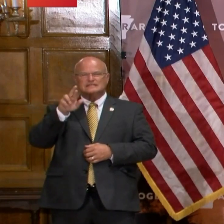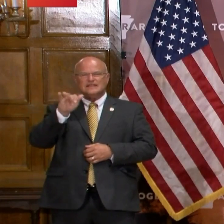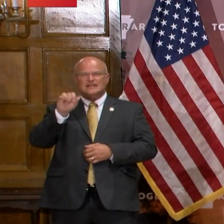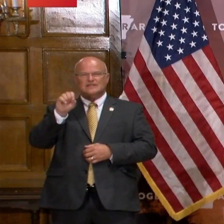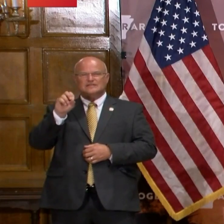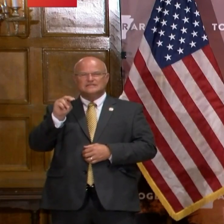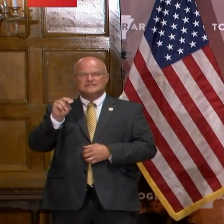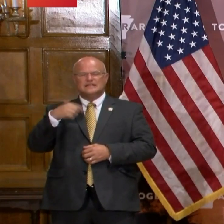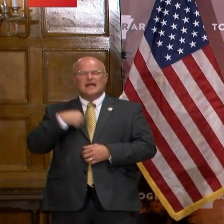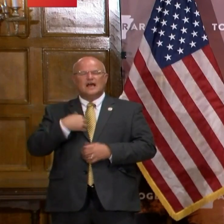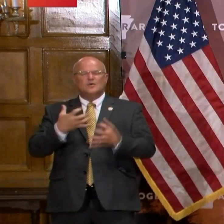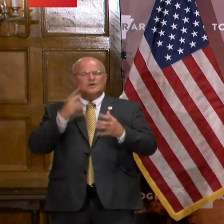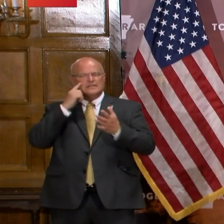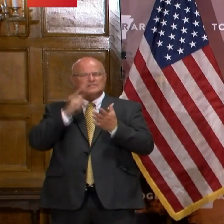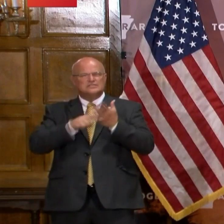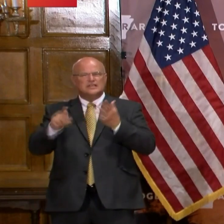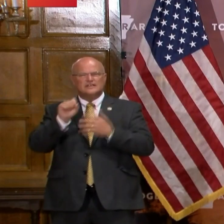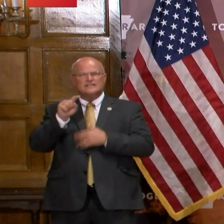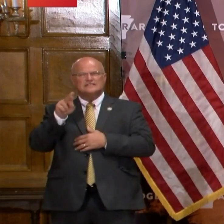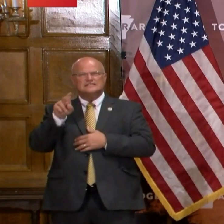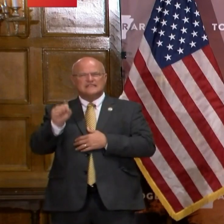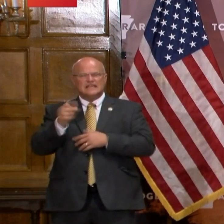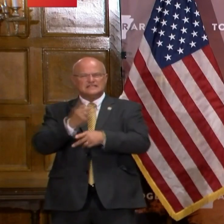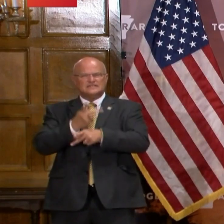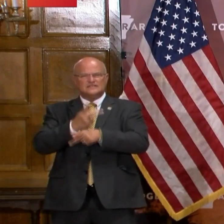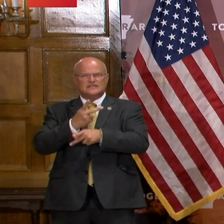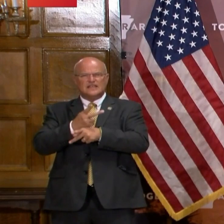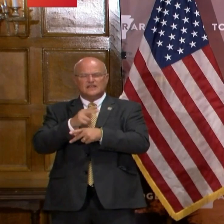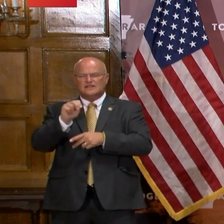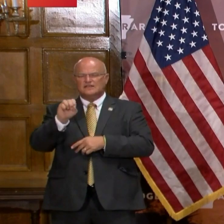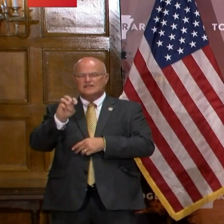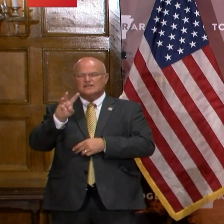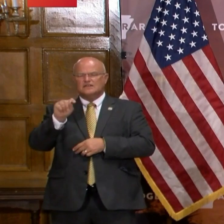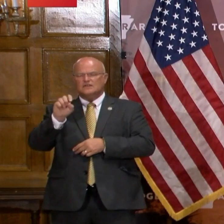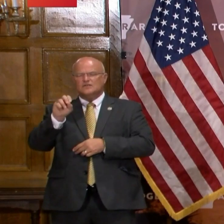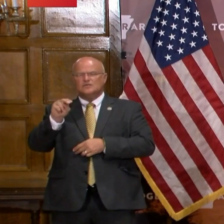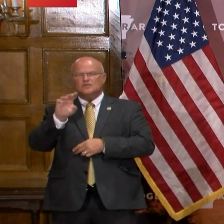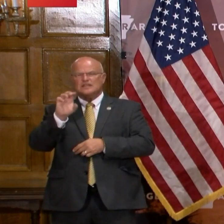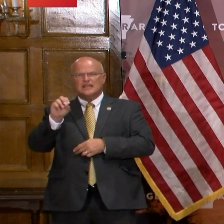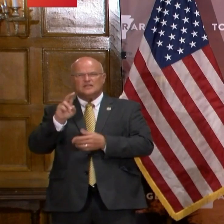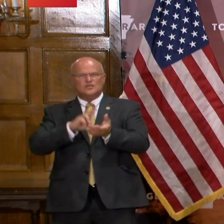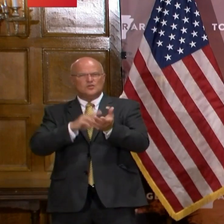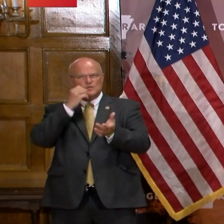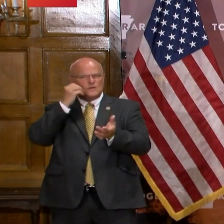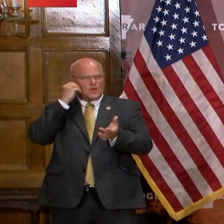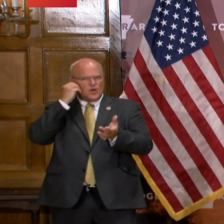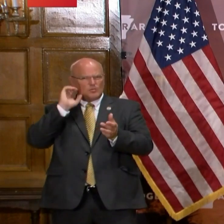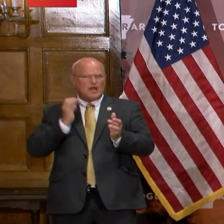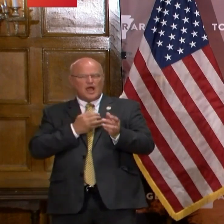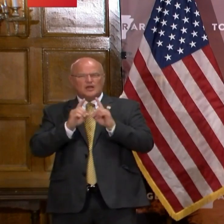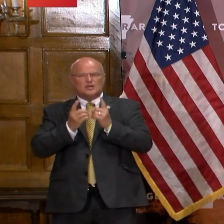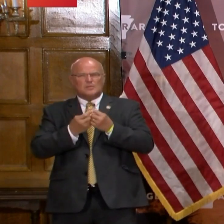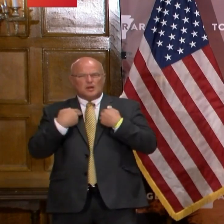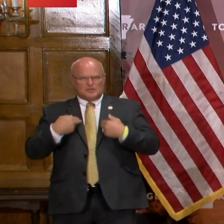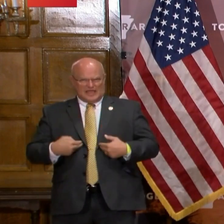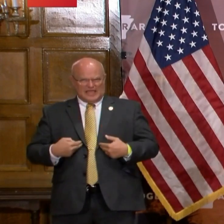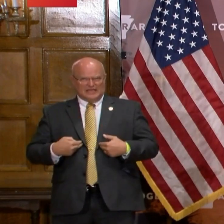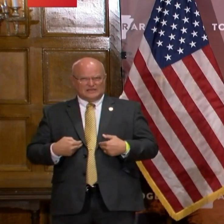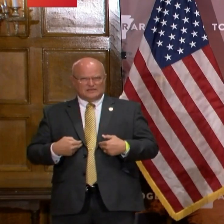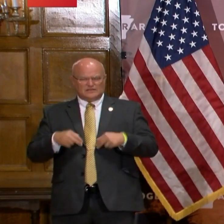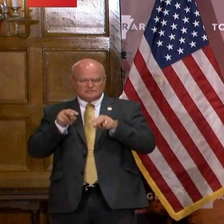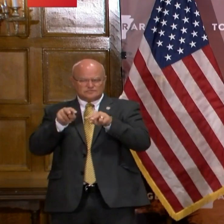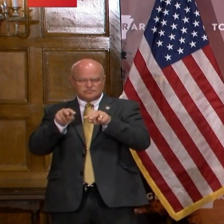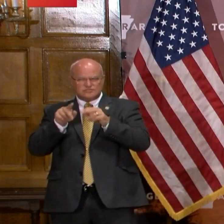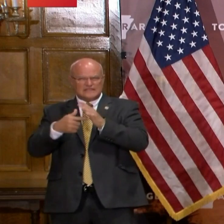check on the status of care being done at the Newton County Nursing Home. Our Department of Health staff on scene at this